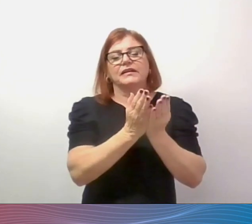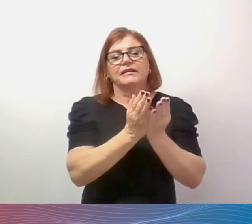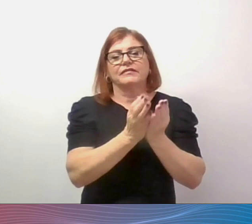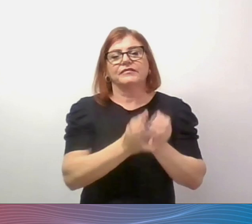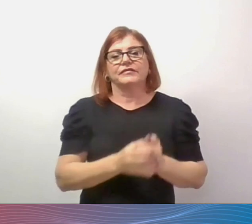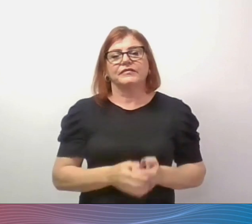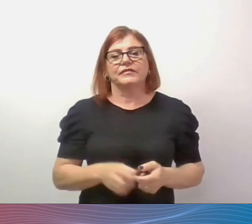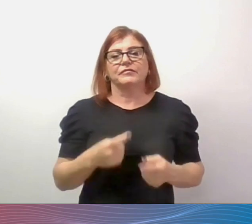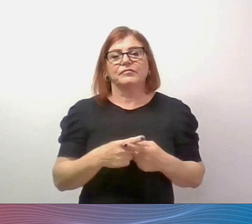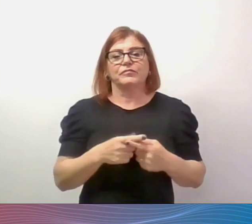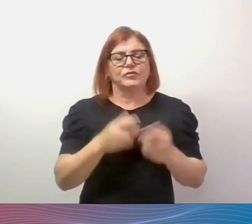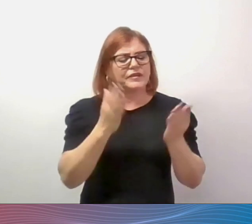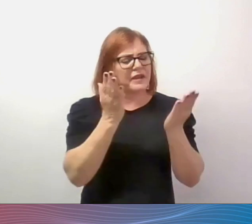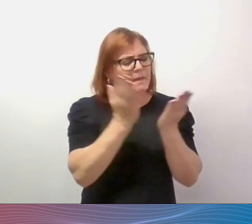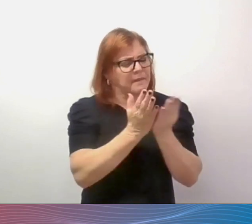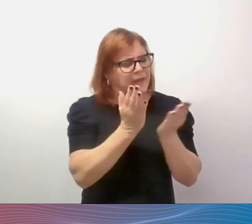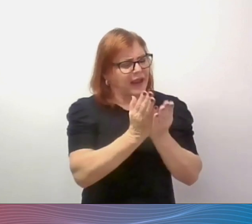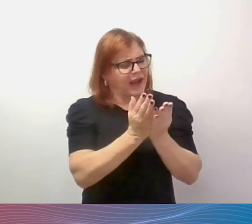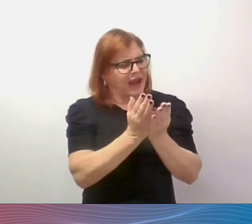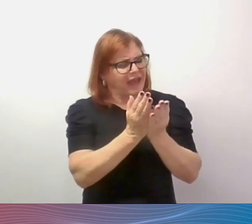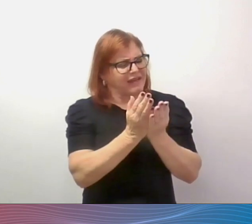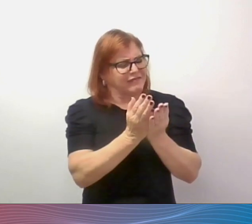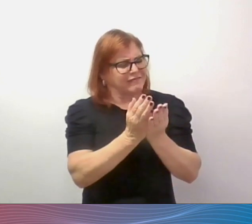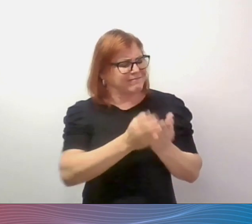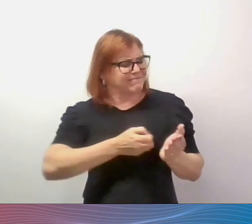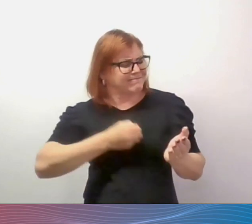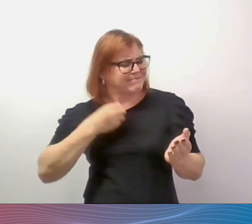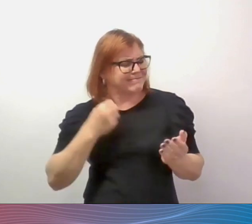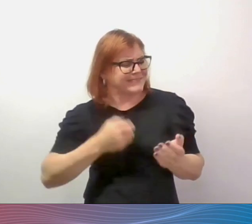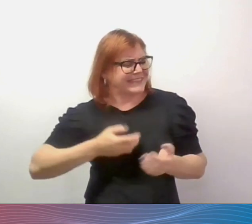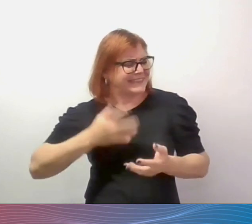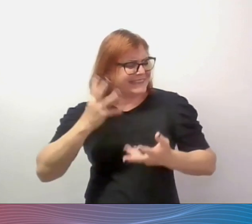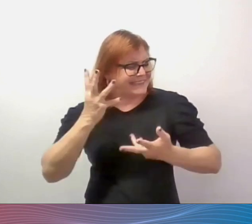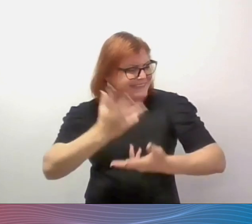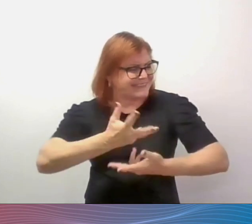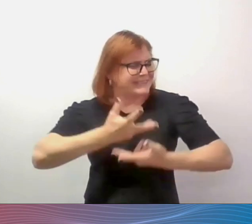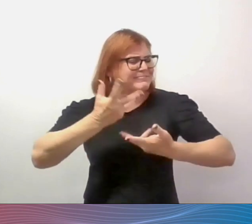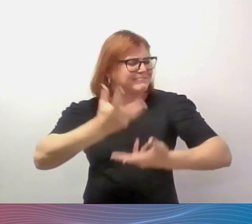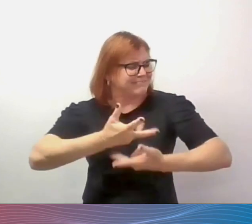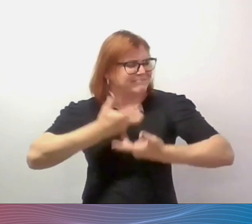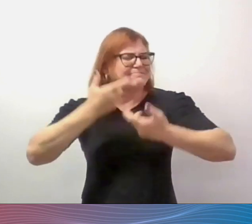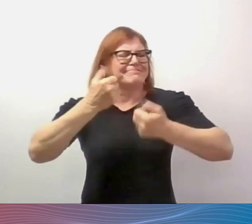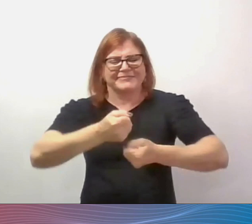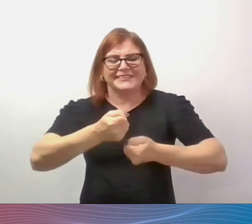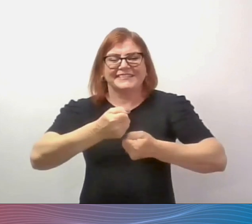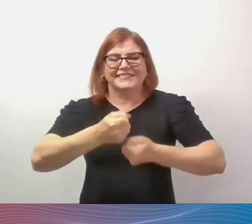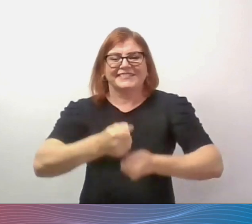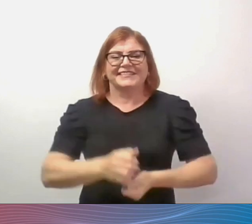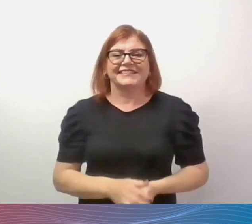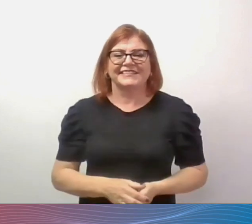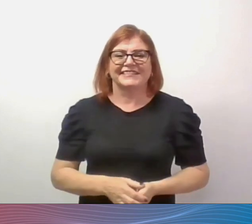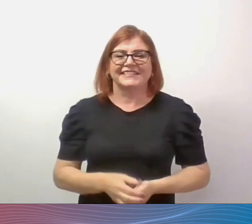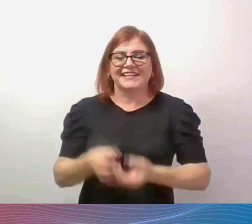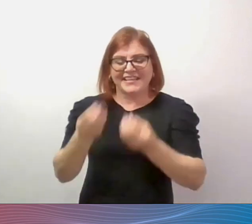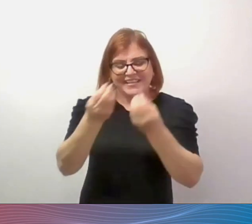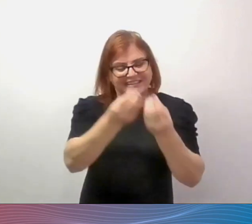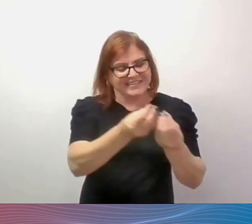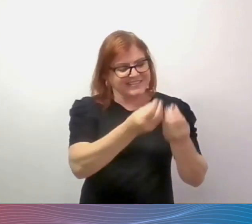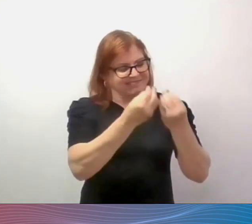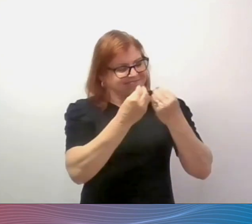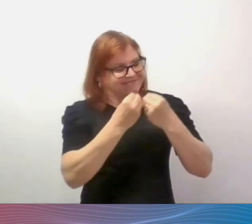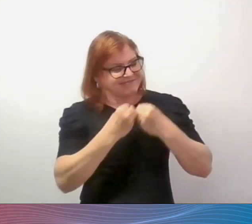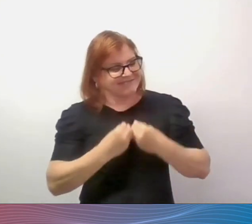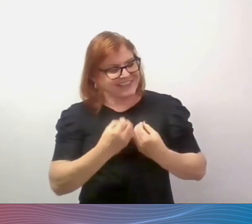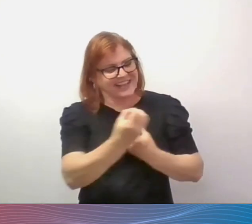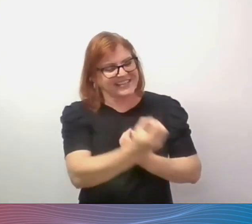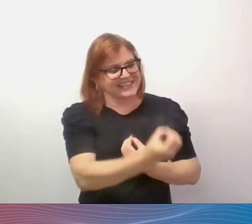irmãos, é tremenda. Because the word is incredible. Palavra traz toda a graça, toda a essência